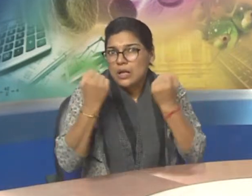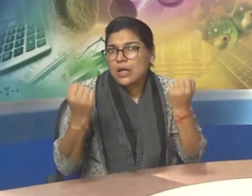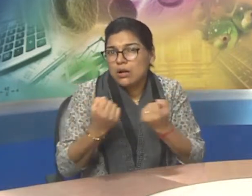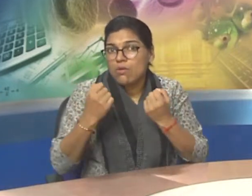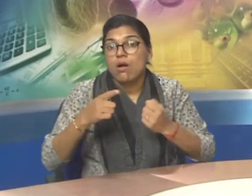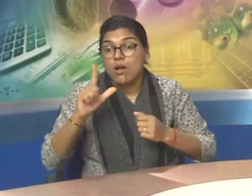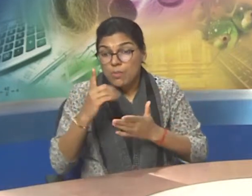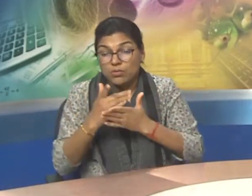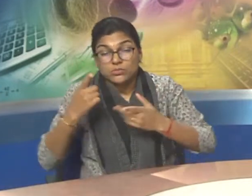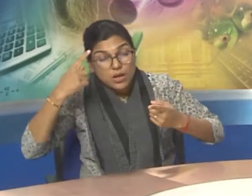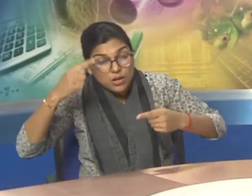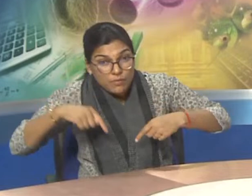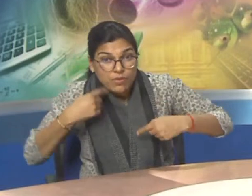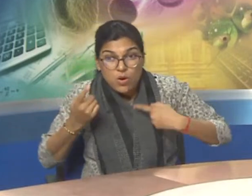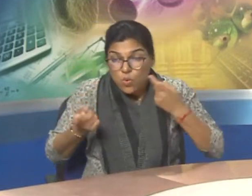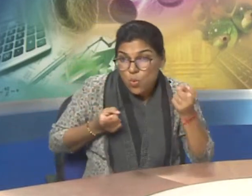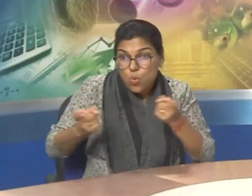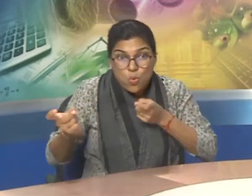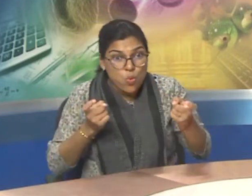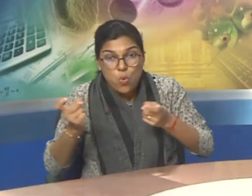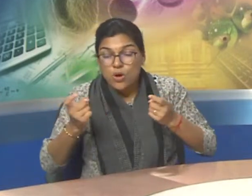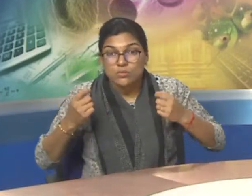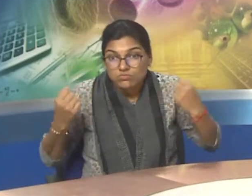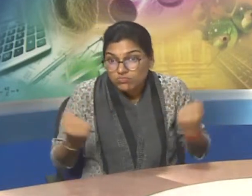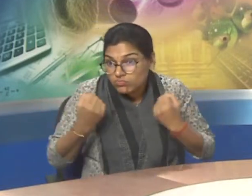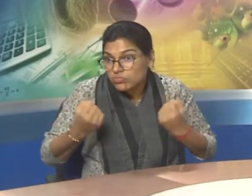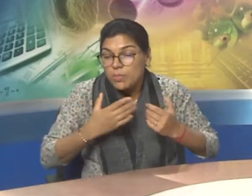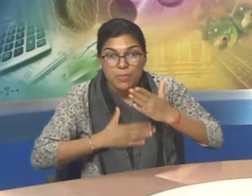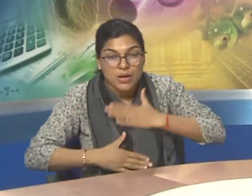qualified library staff at the stage of planning.